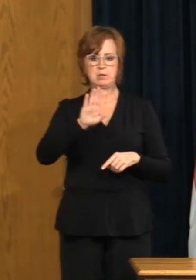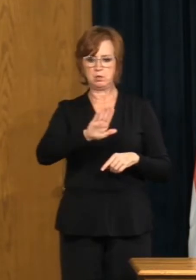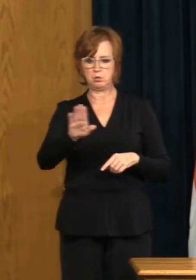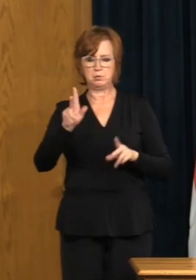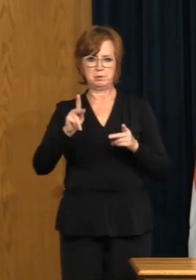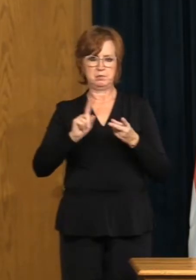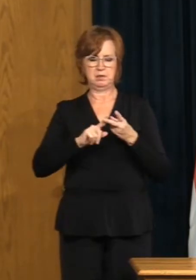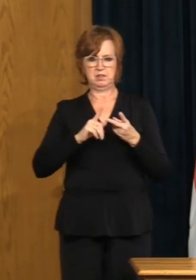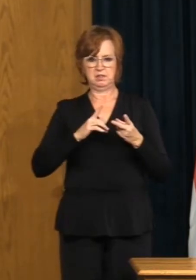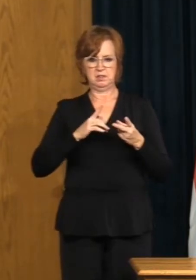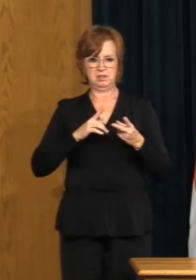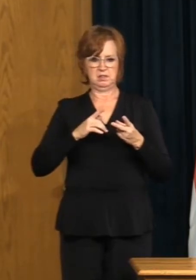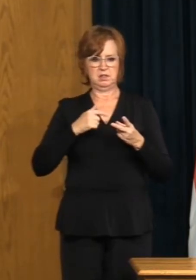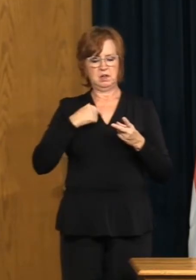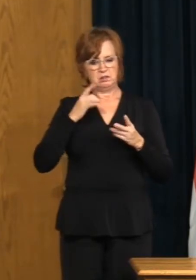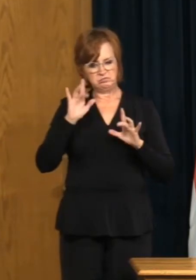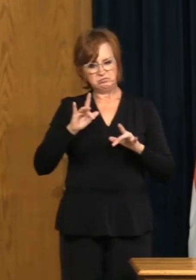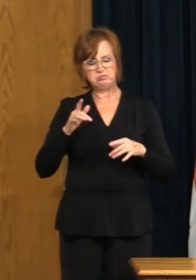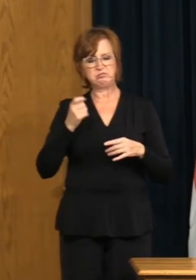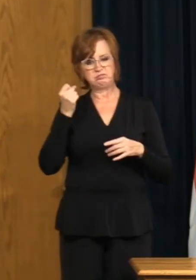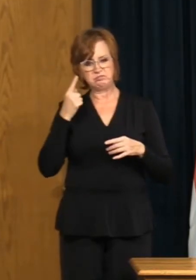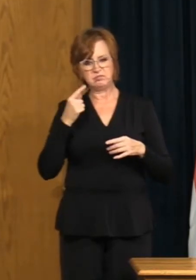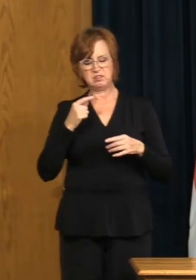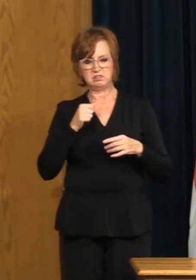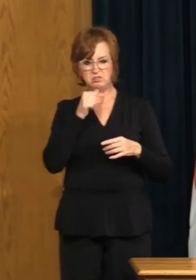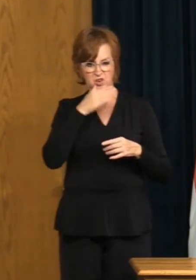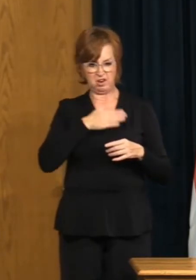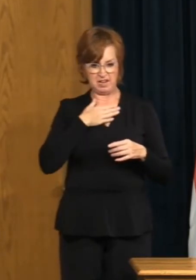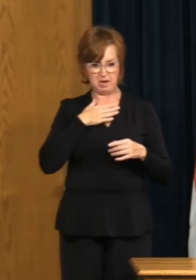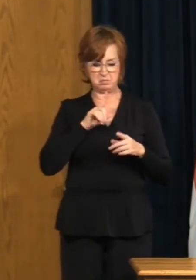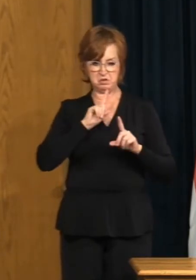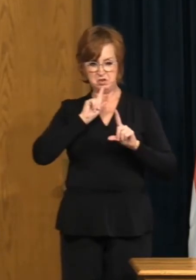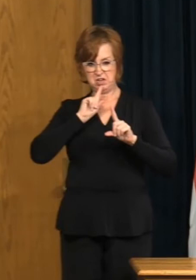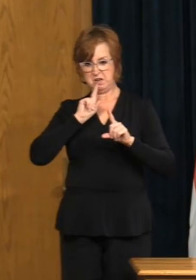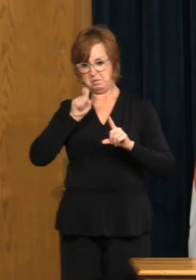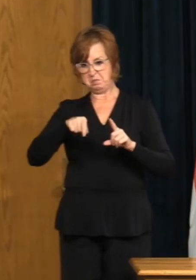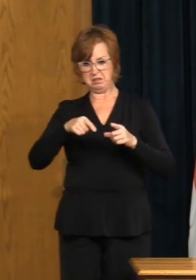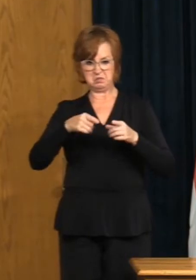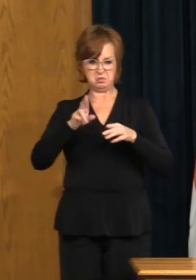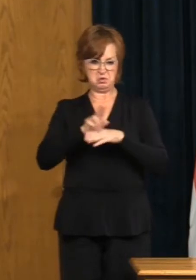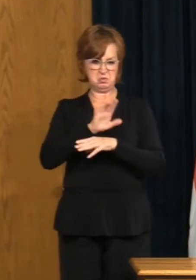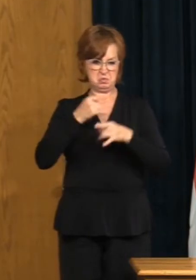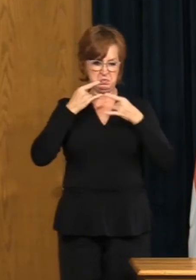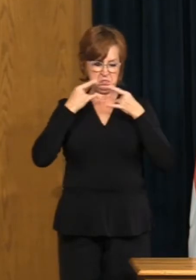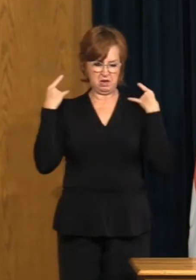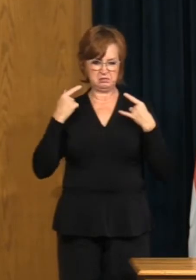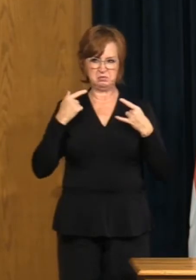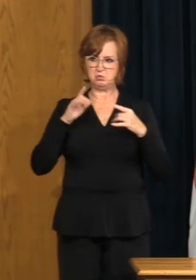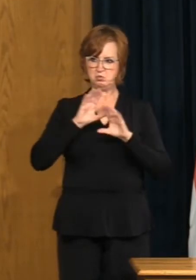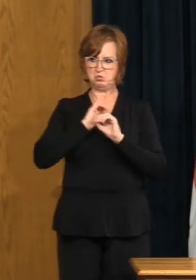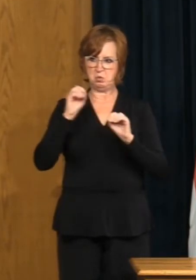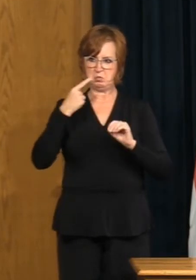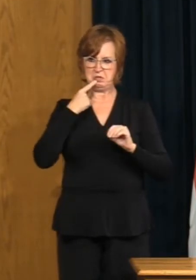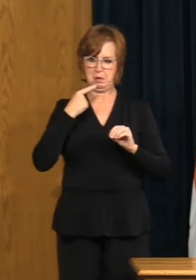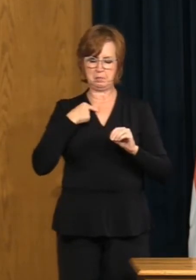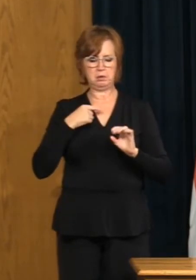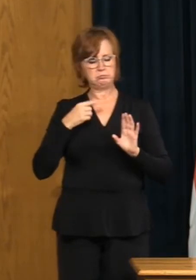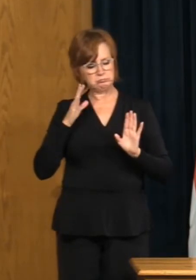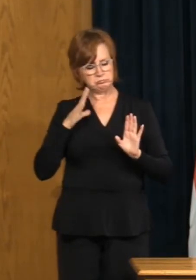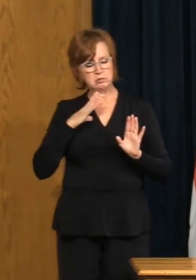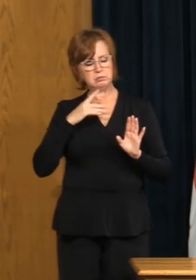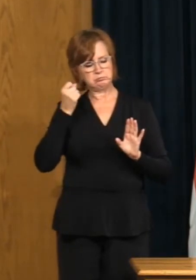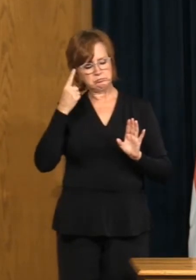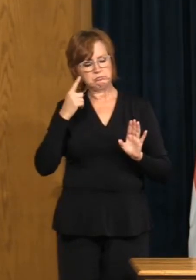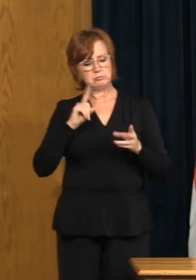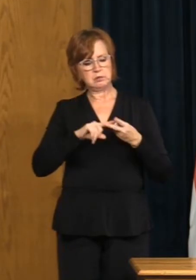shy putting on a mask, or may feel unhappy that we don't want to be told to put on a mask. And putting a mask on is a simple thing to do. You put